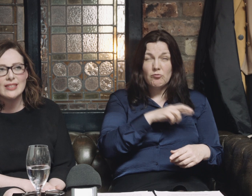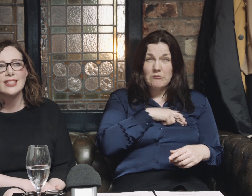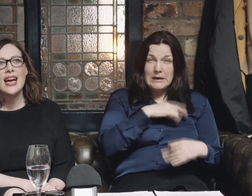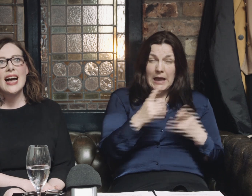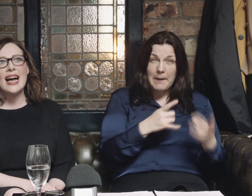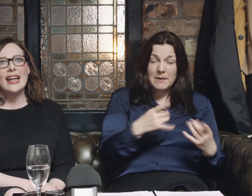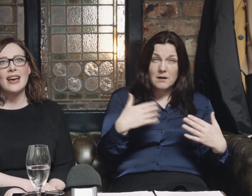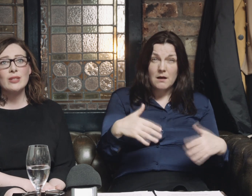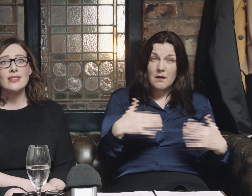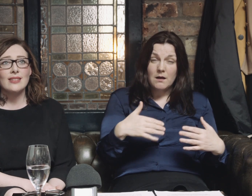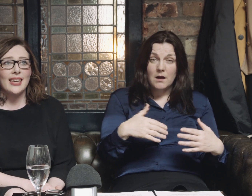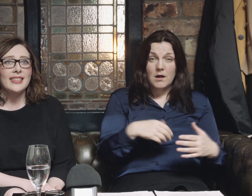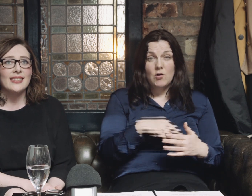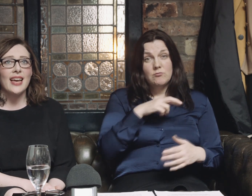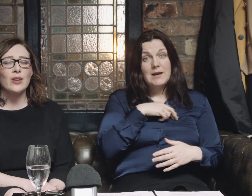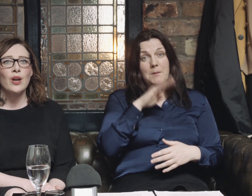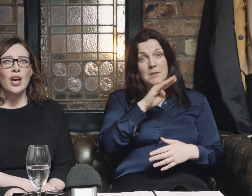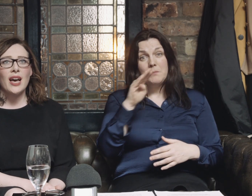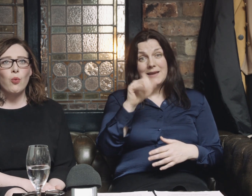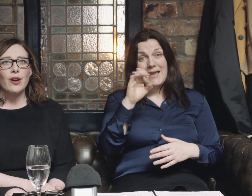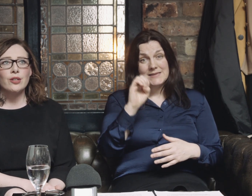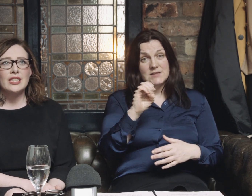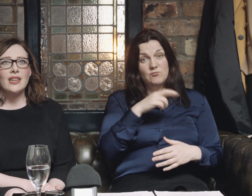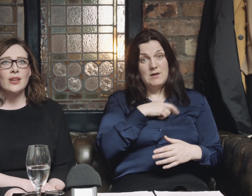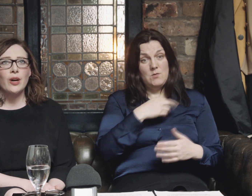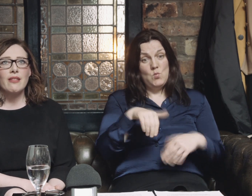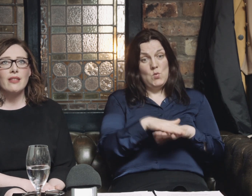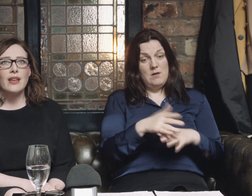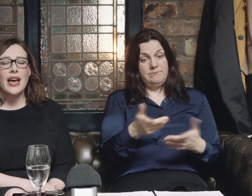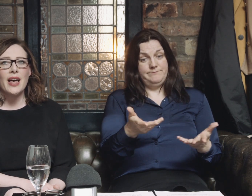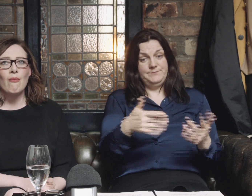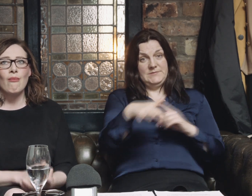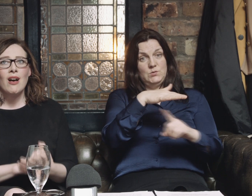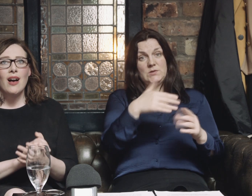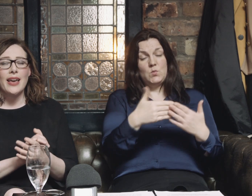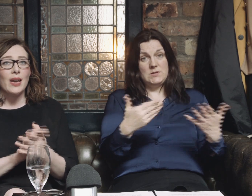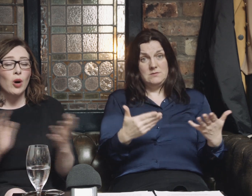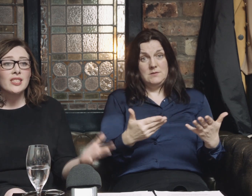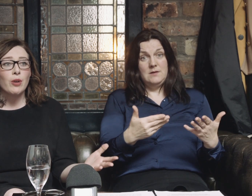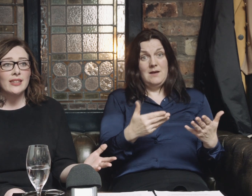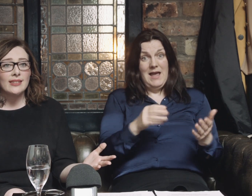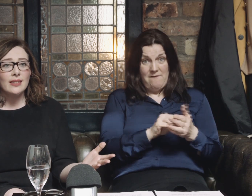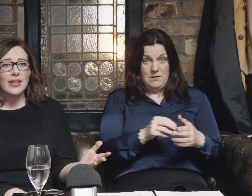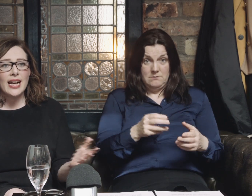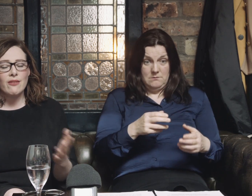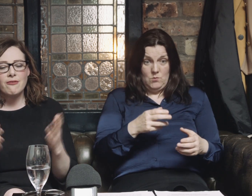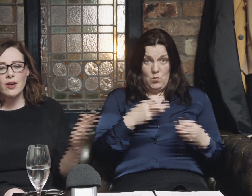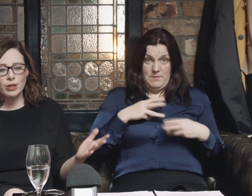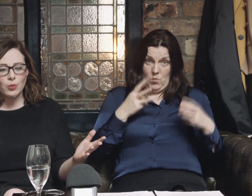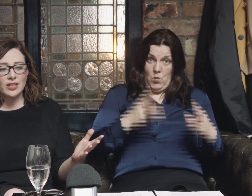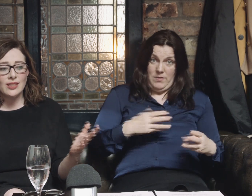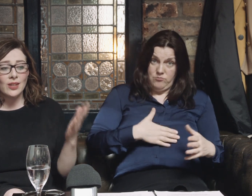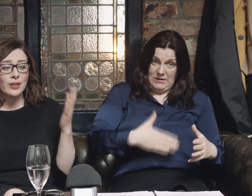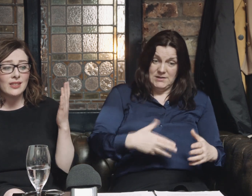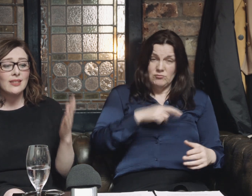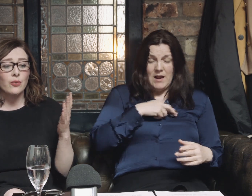have happened. And that was a case again where you're dealing with a wanted pregnancy, very